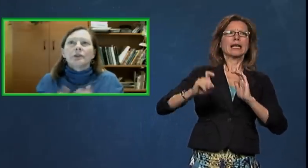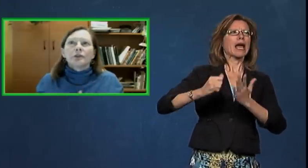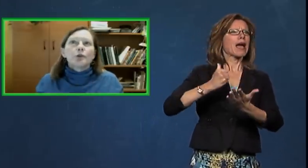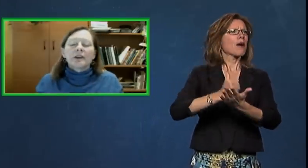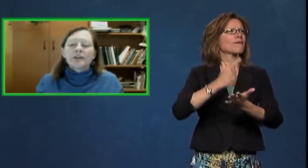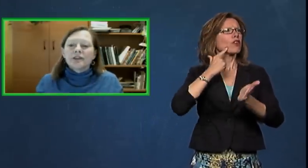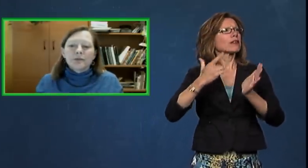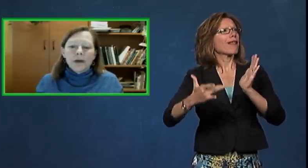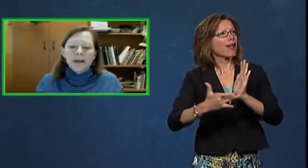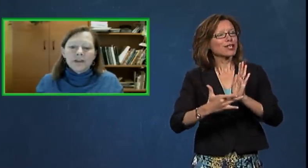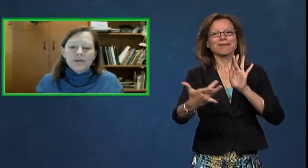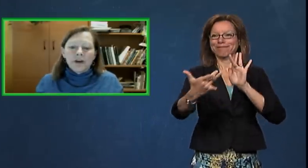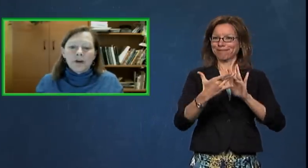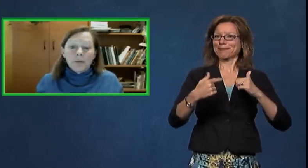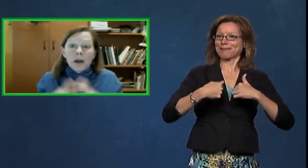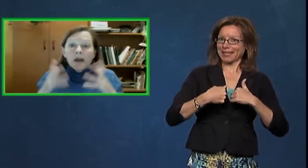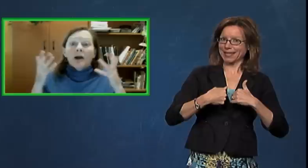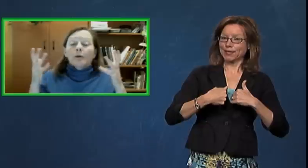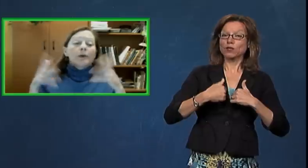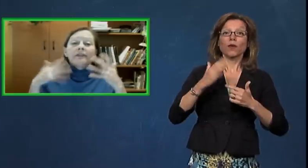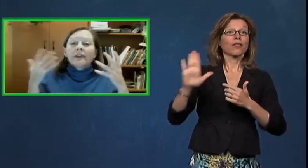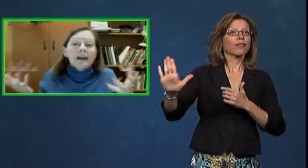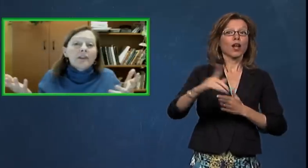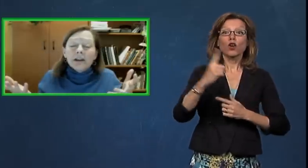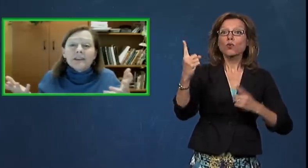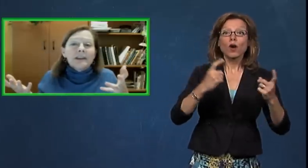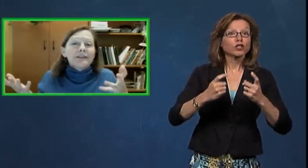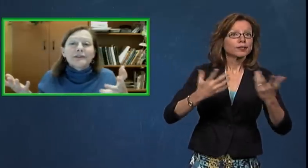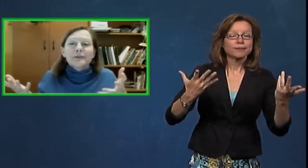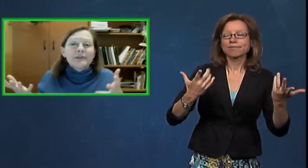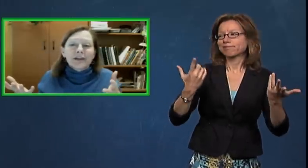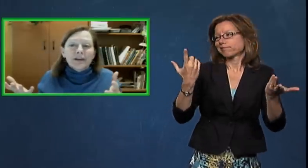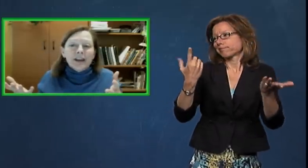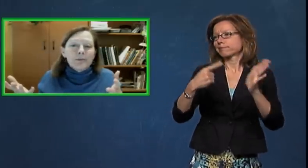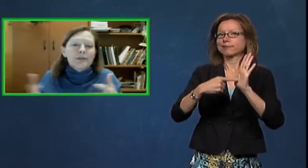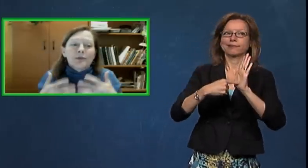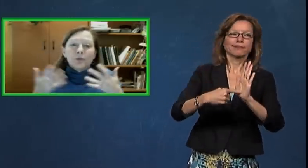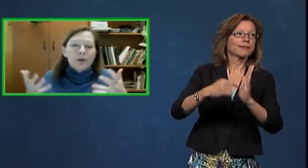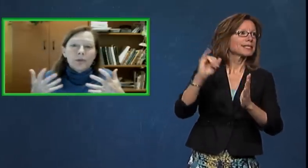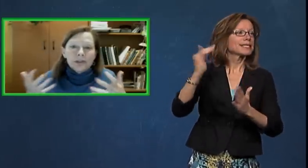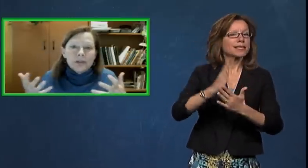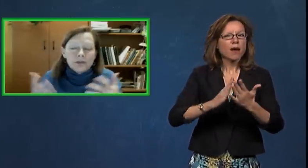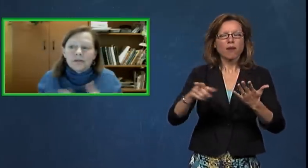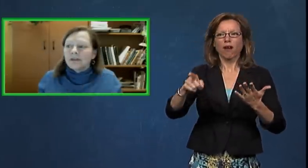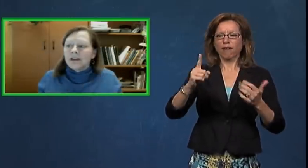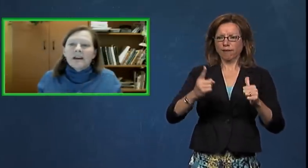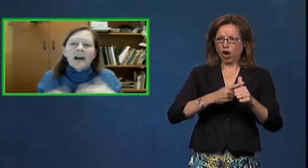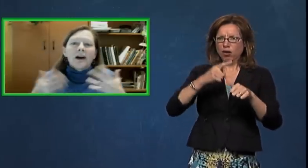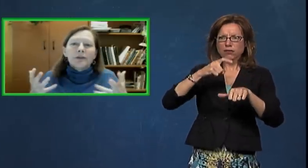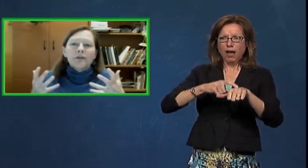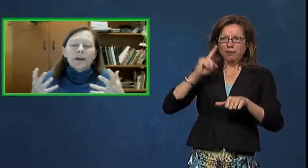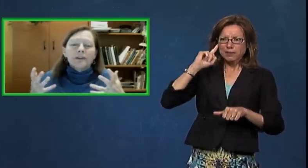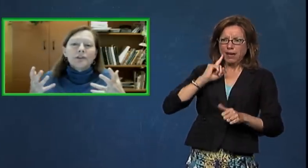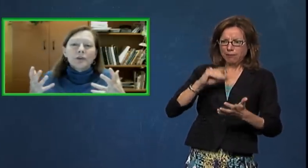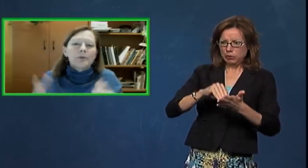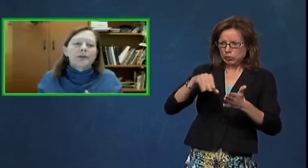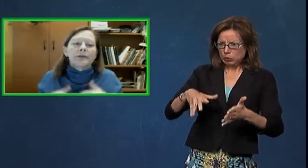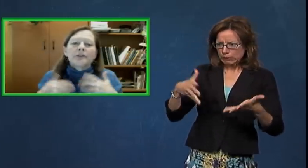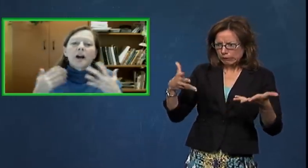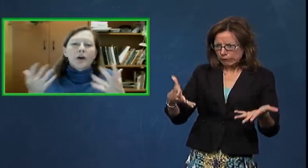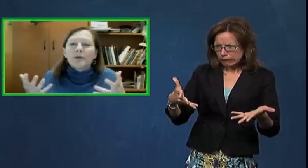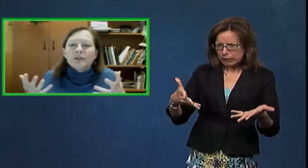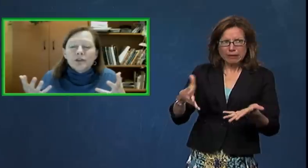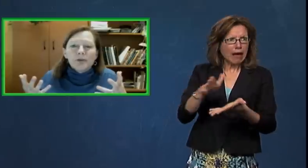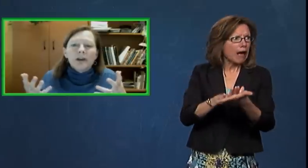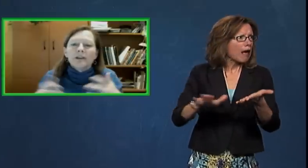imagine, those questions range from, we've never had a deaf student at our campus, what do we do? How do you find